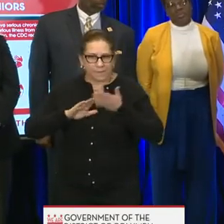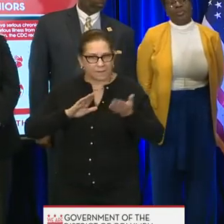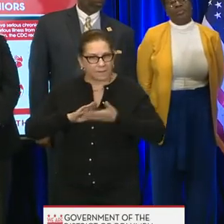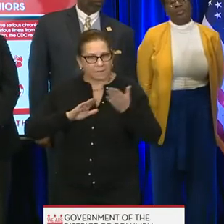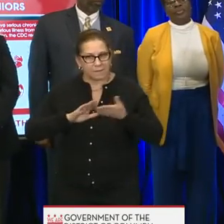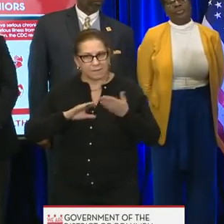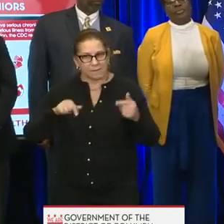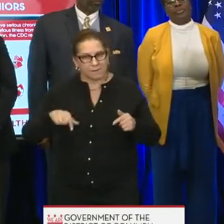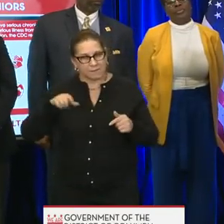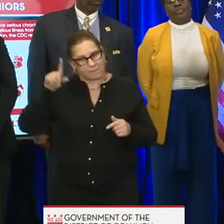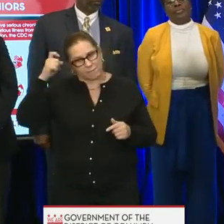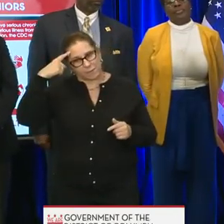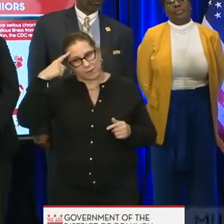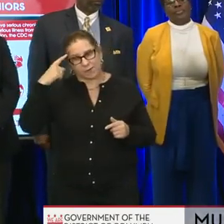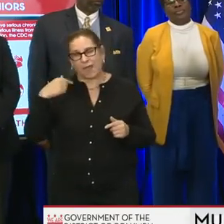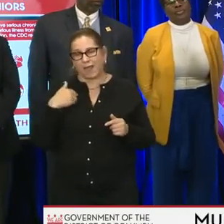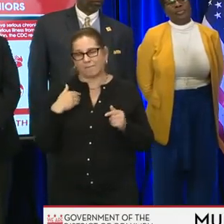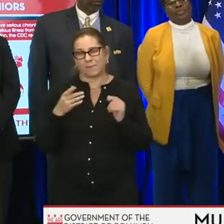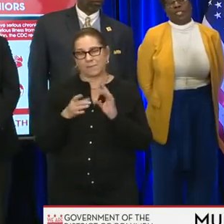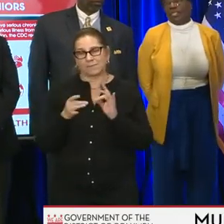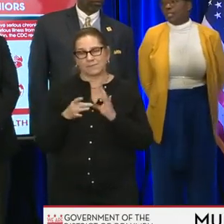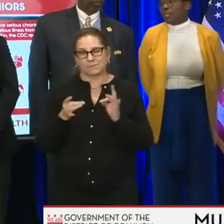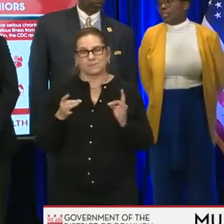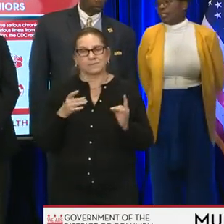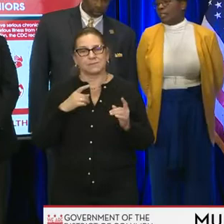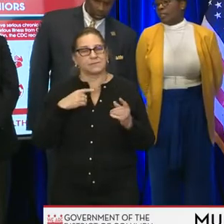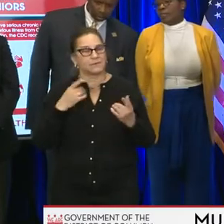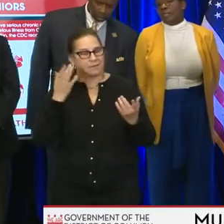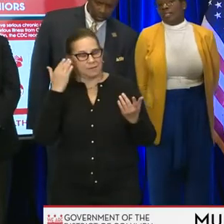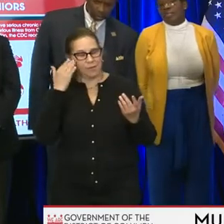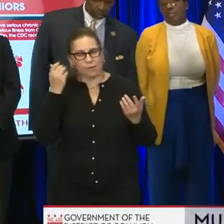around what we need to do with schools. So I want to thank them for that. Yes.